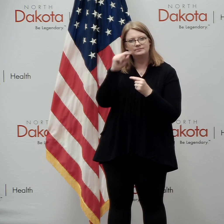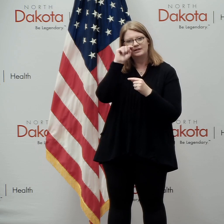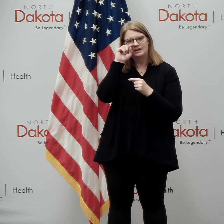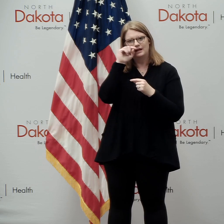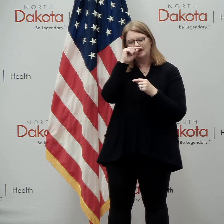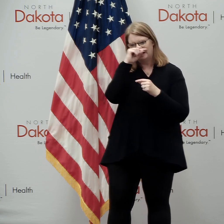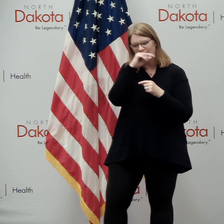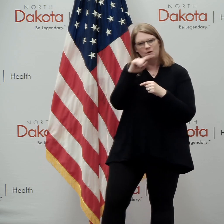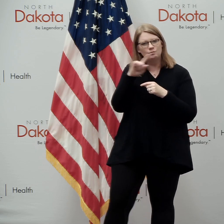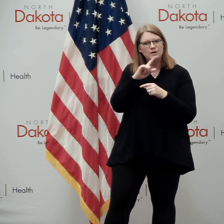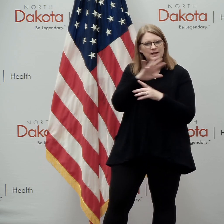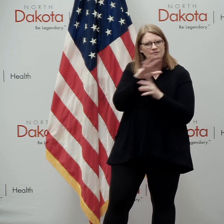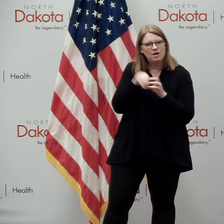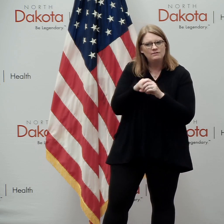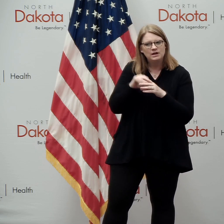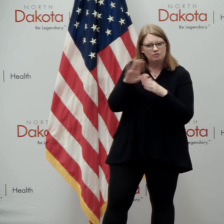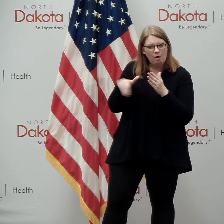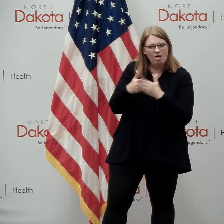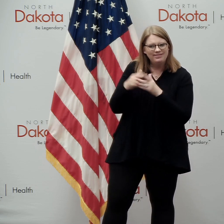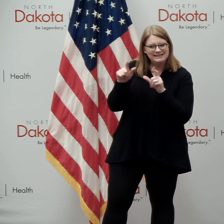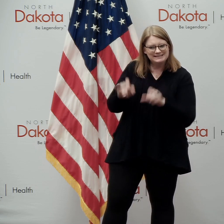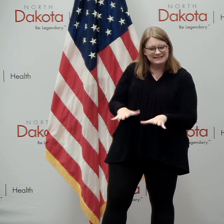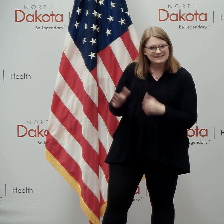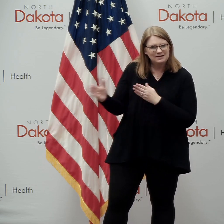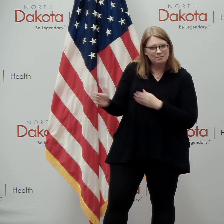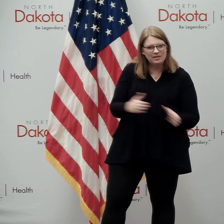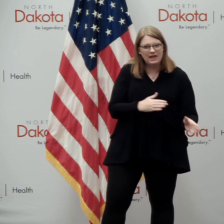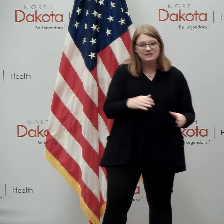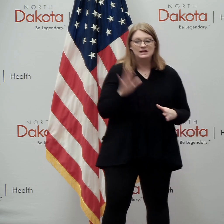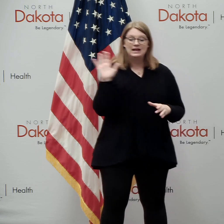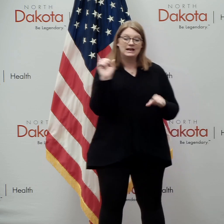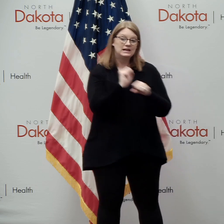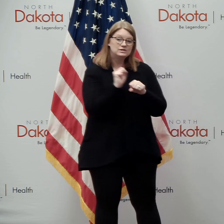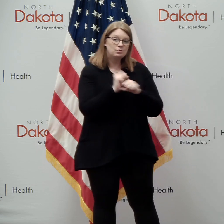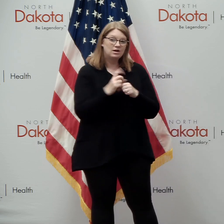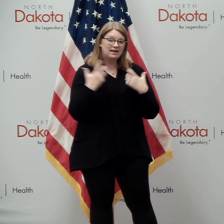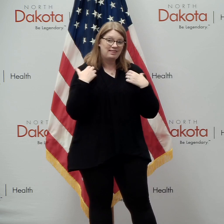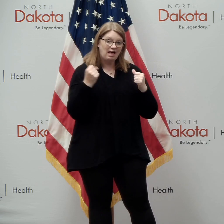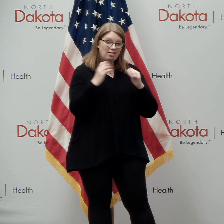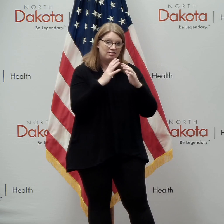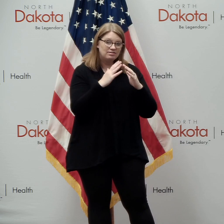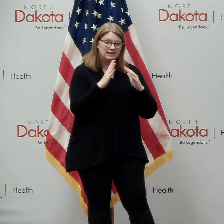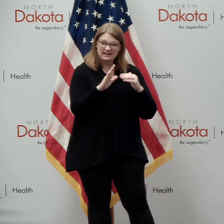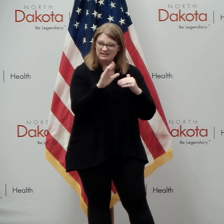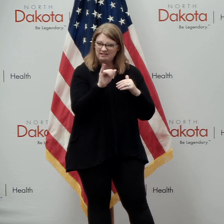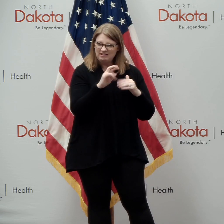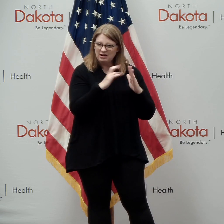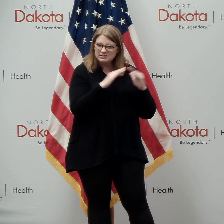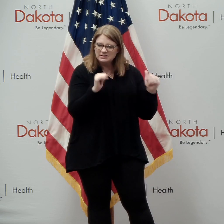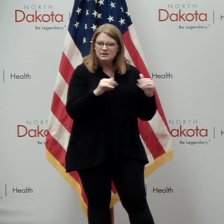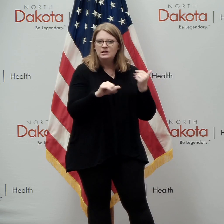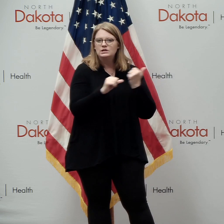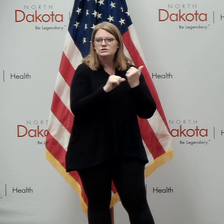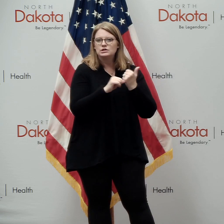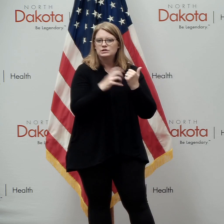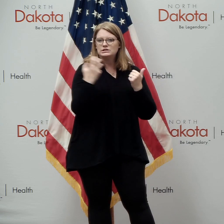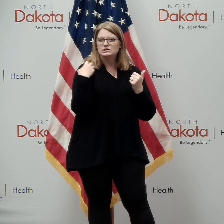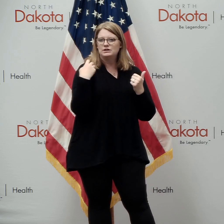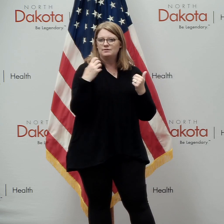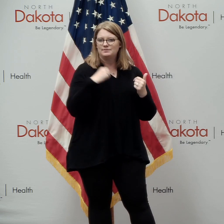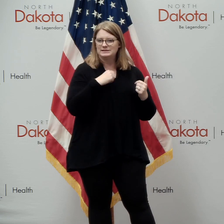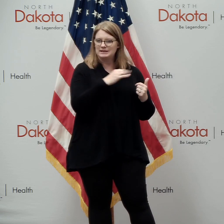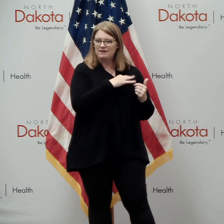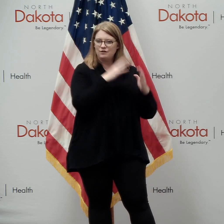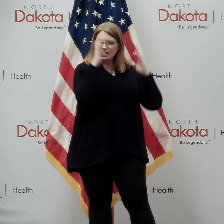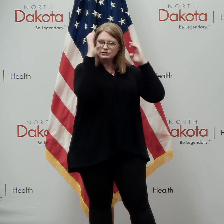involved in the testing strategies, his work in a healthcare system where he was on the front lines there as the Associate Chief of Staff for Education